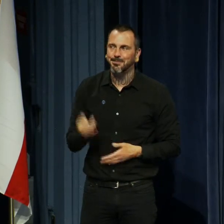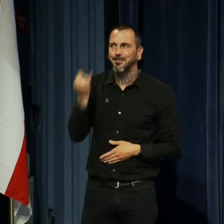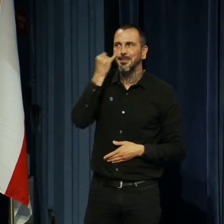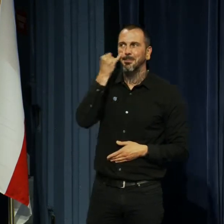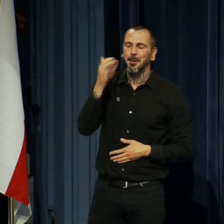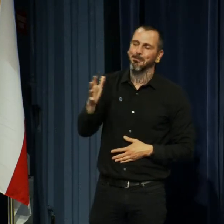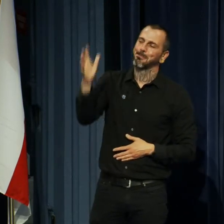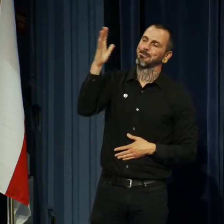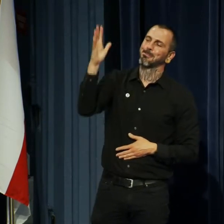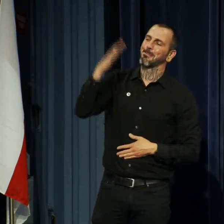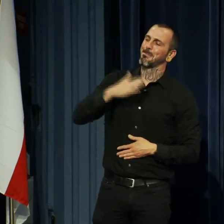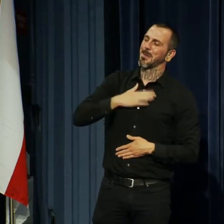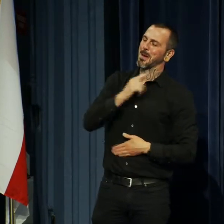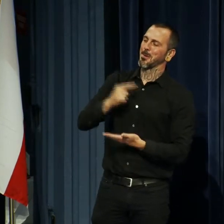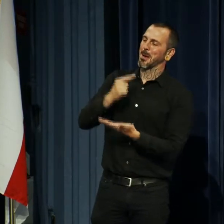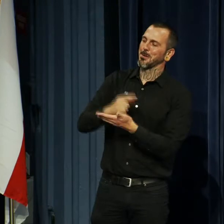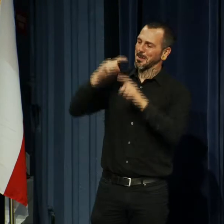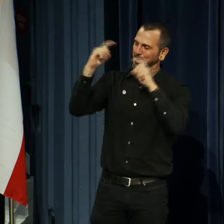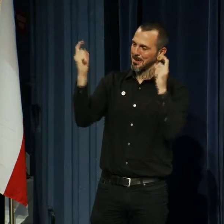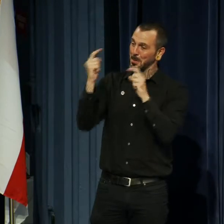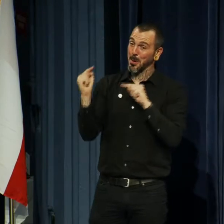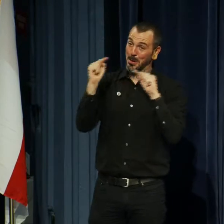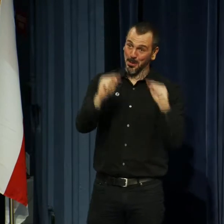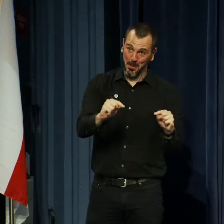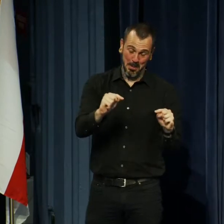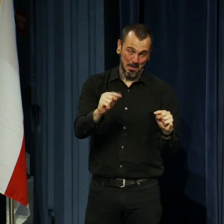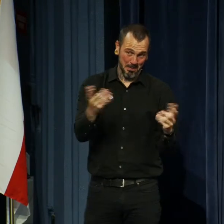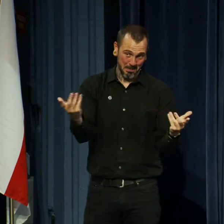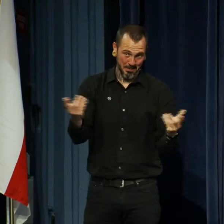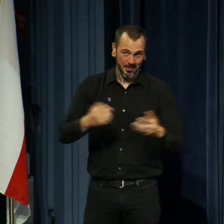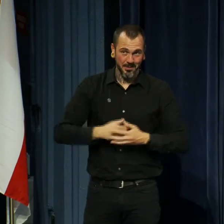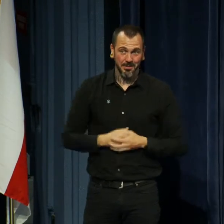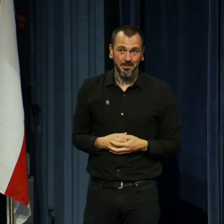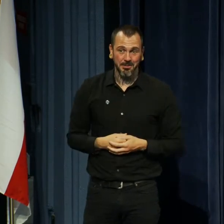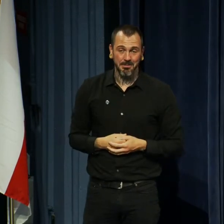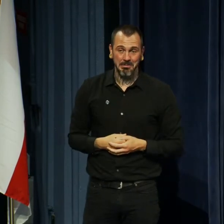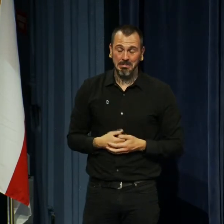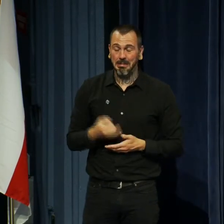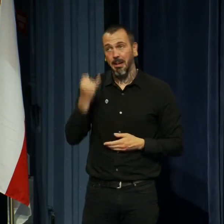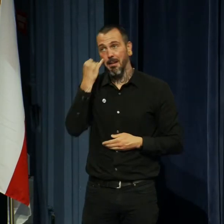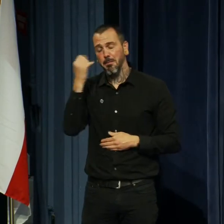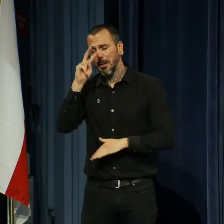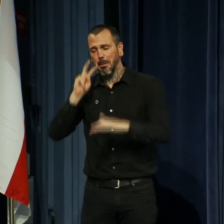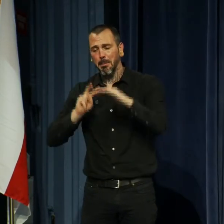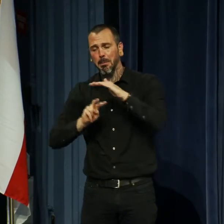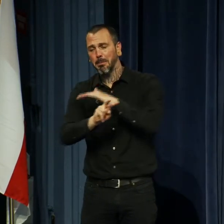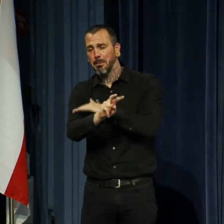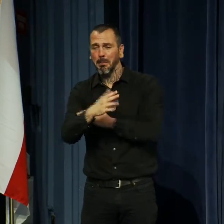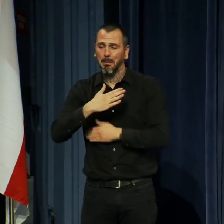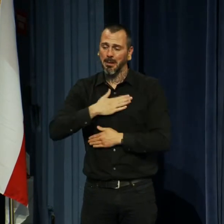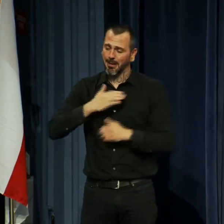hold your applause until all have been introduced. I would like to start with Don Bureau, President of